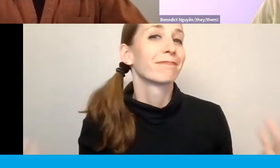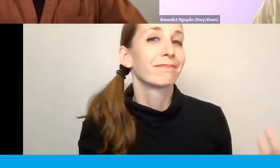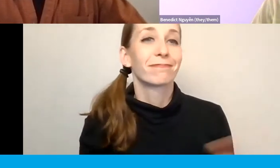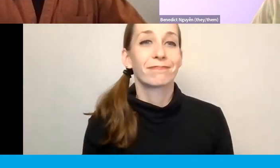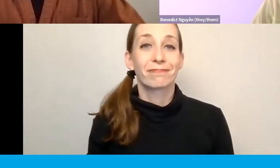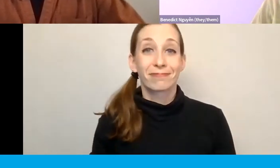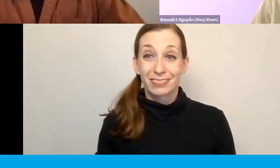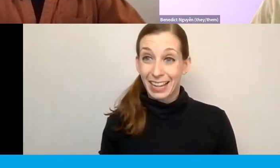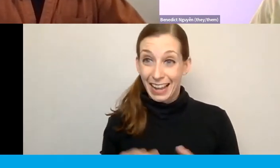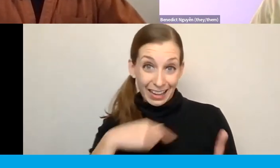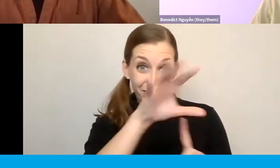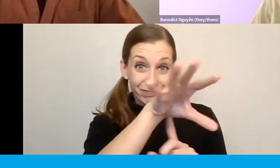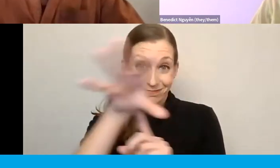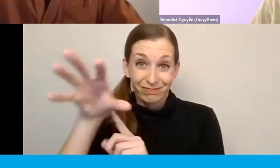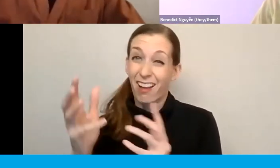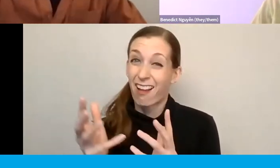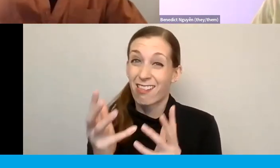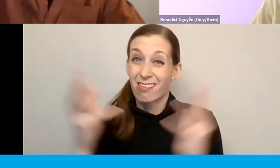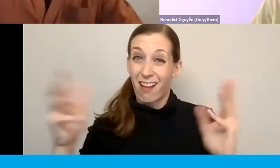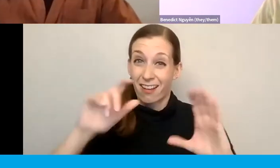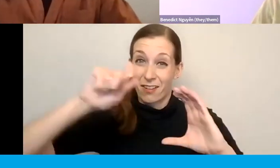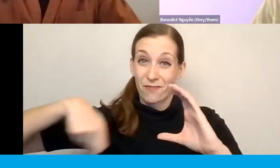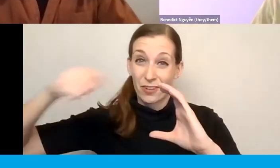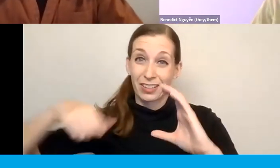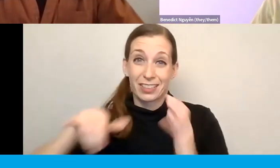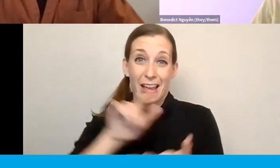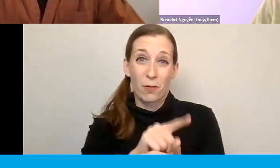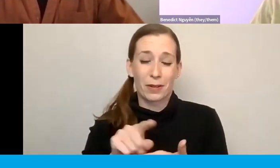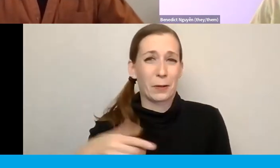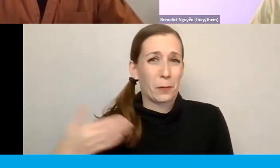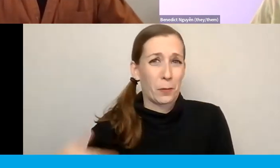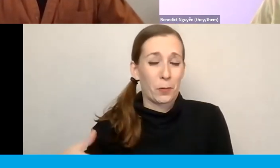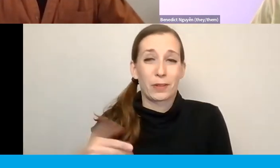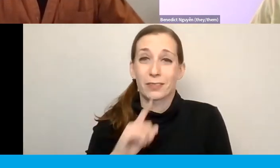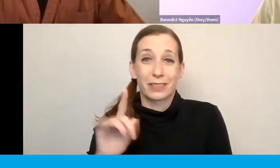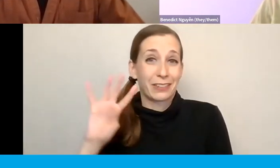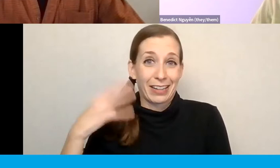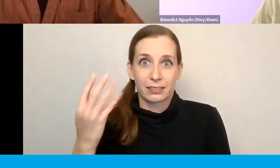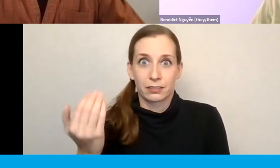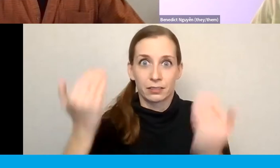from that week. It's kind of absurd, the amount of information that I had to sift through. But